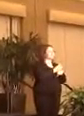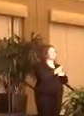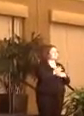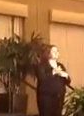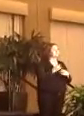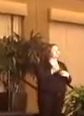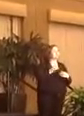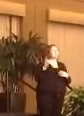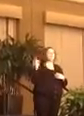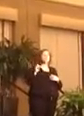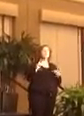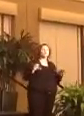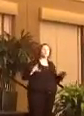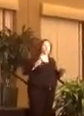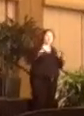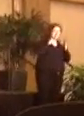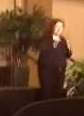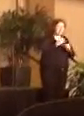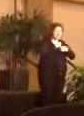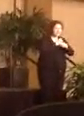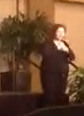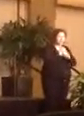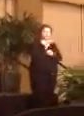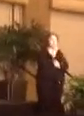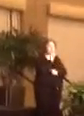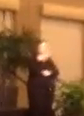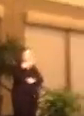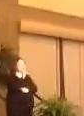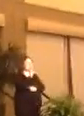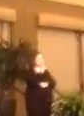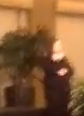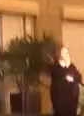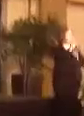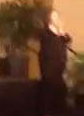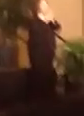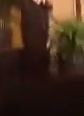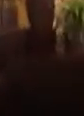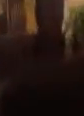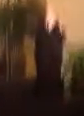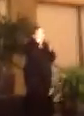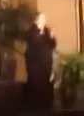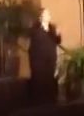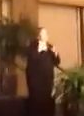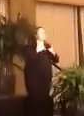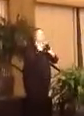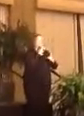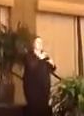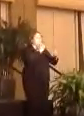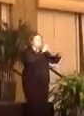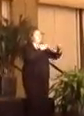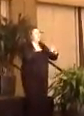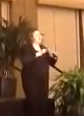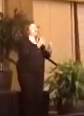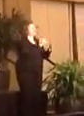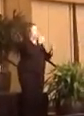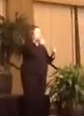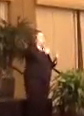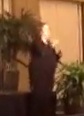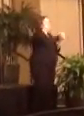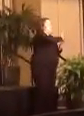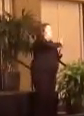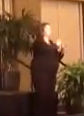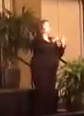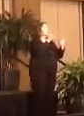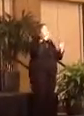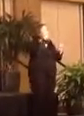want to start doing YouTube videos, or how'd you get into it? Well, I didn't. That wasn't my intent. I do it now for my living, but when